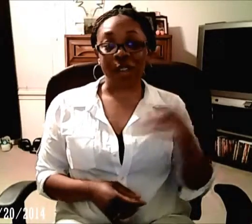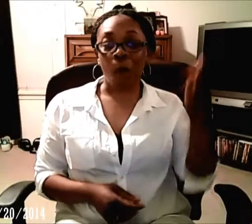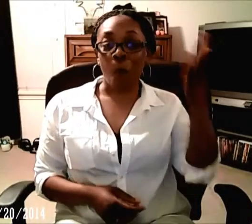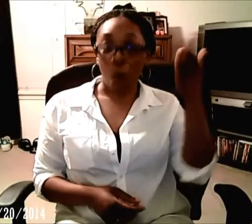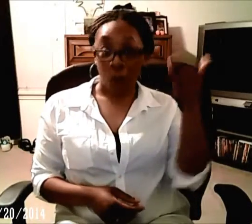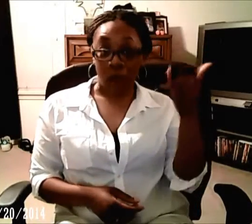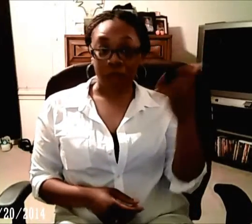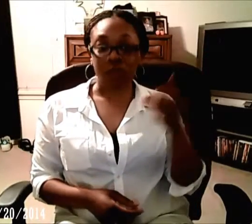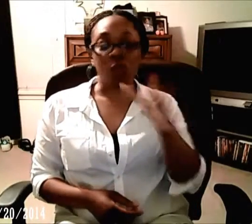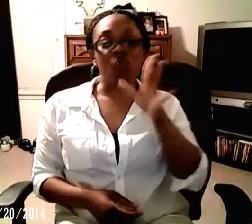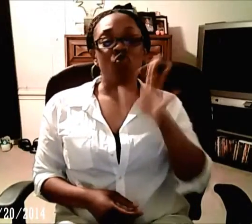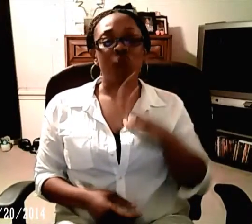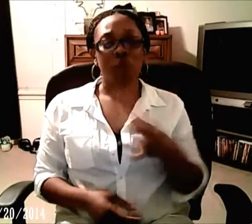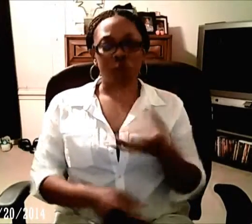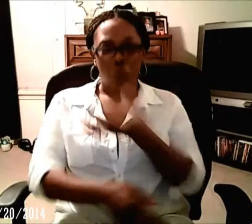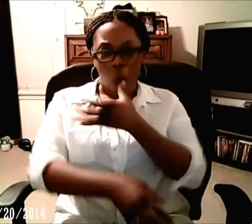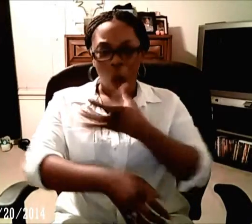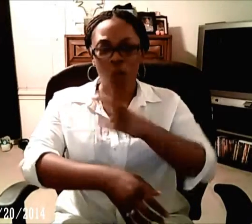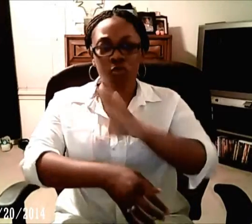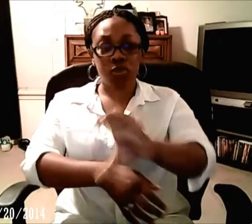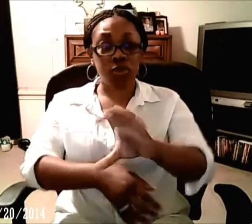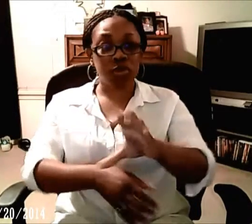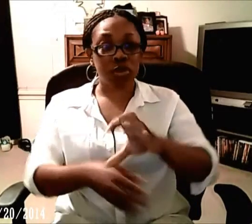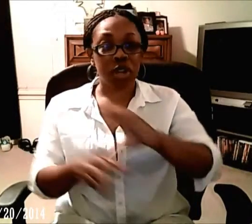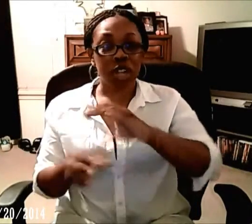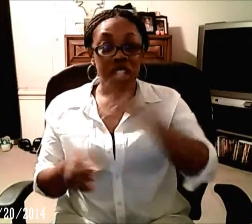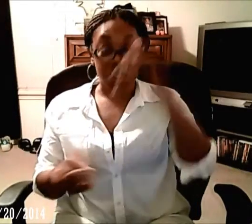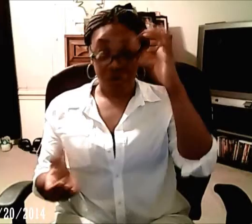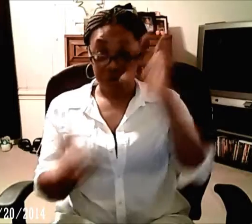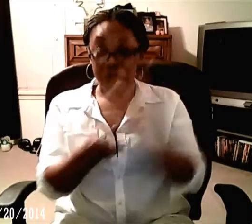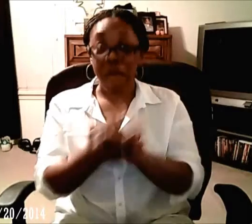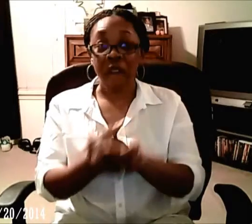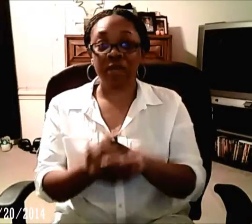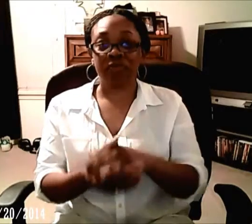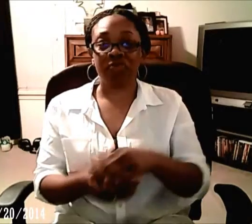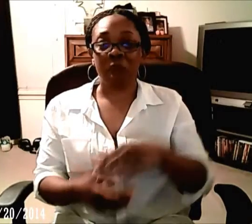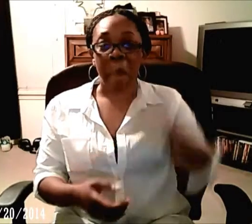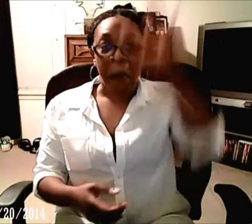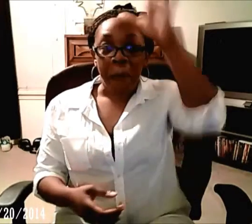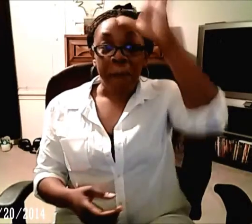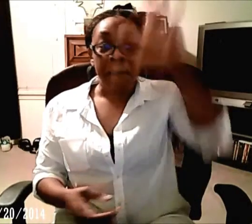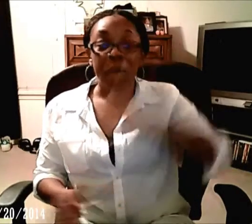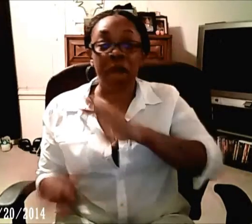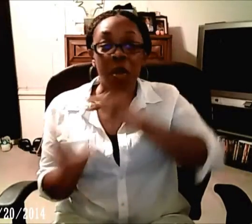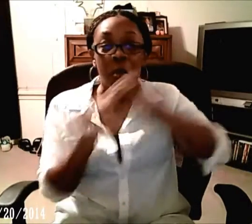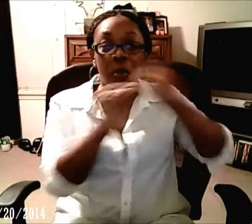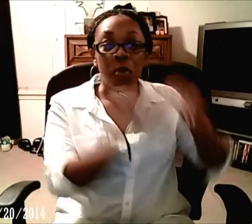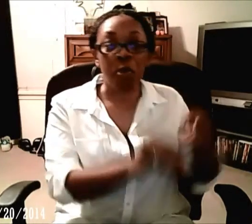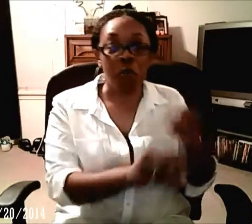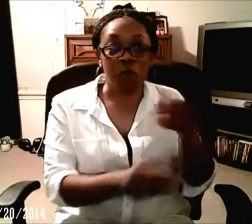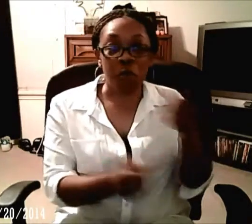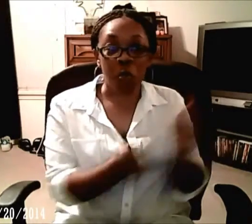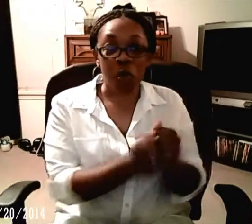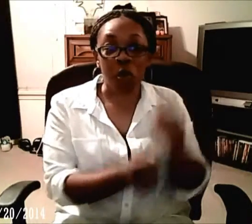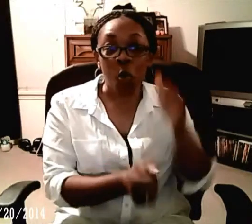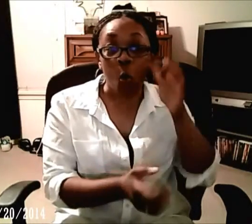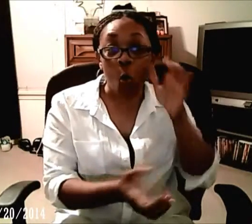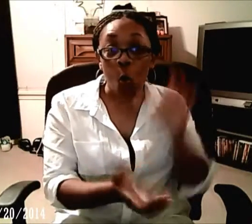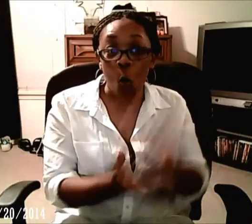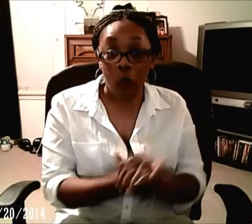wife's home, not your husband's, because the men don't own any homes. And even the lineage is traced through the female side.